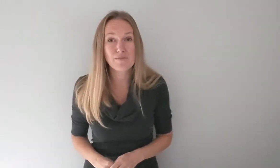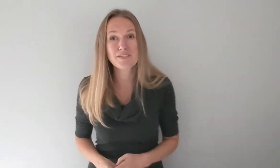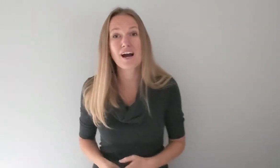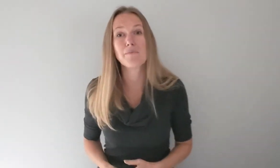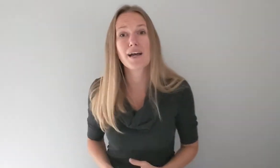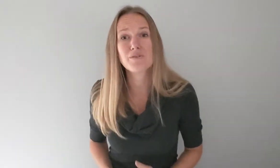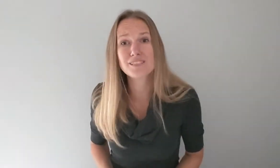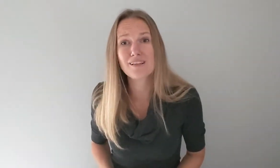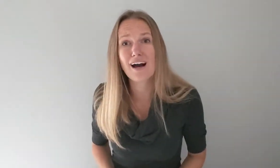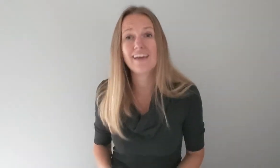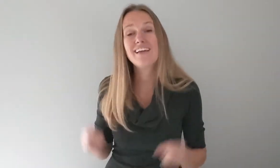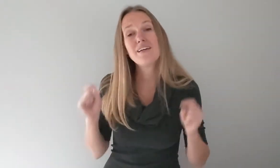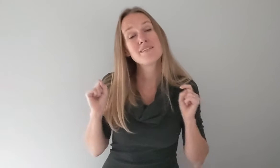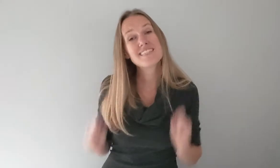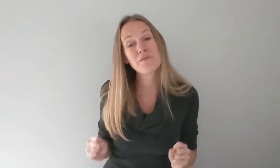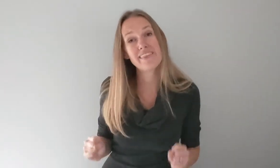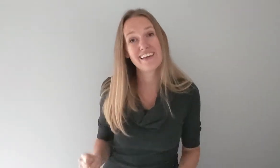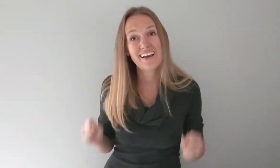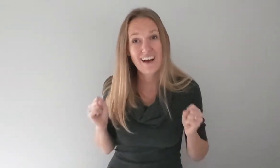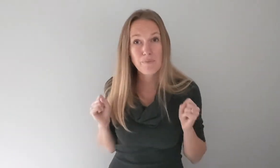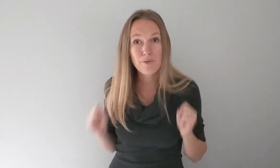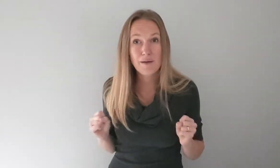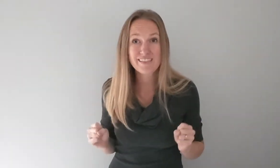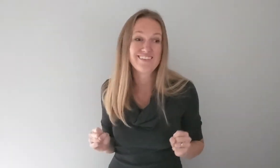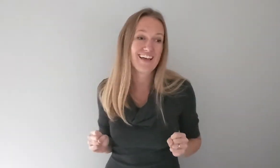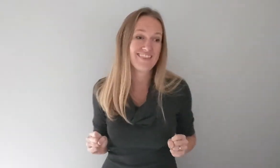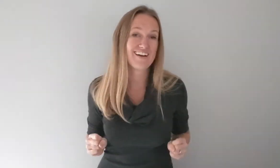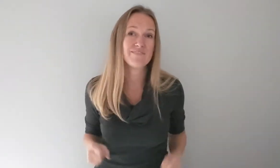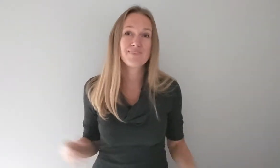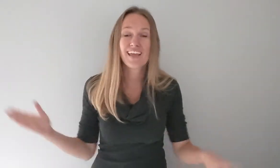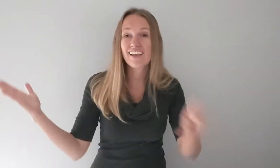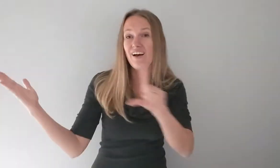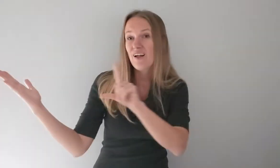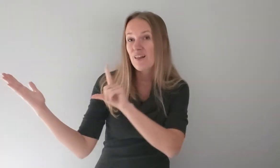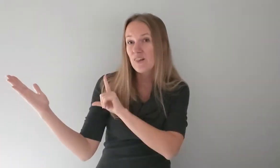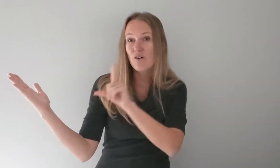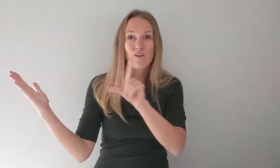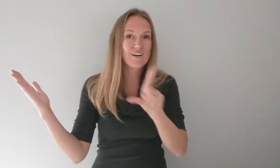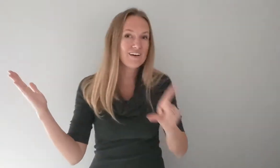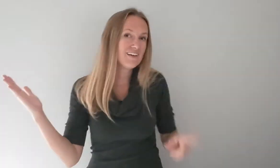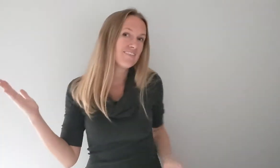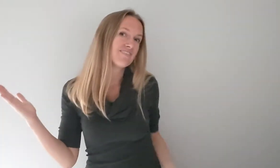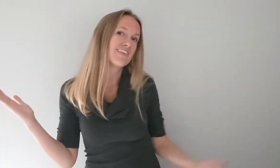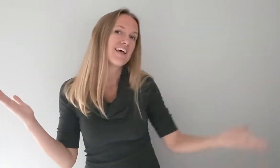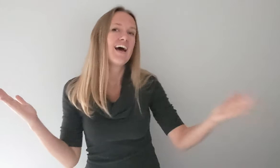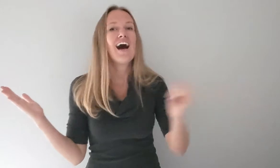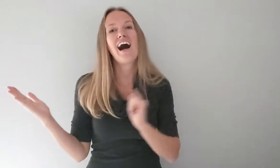top. I know it's a lot, but stick with it. I promise you'll get there. Okay, Lord,